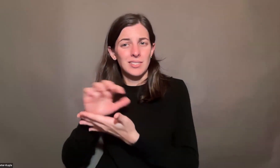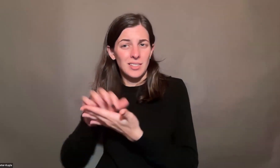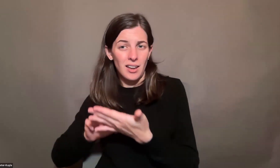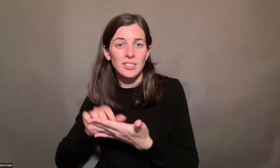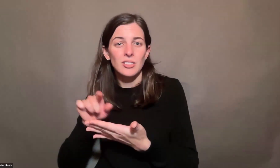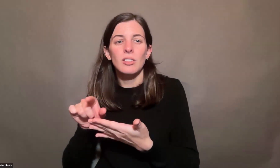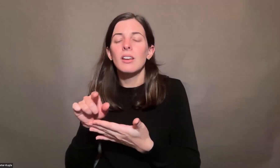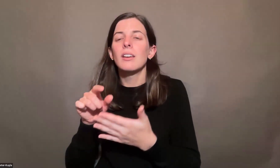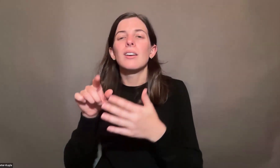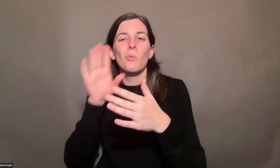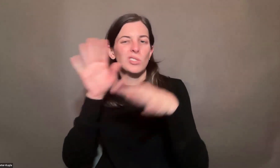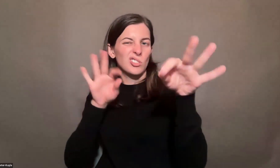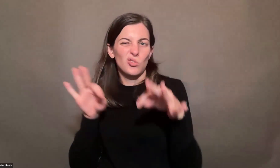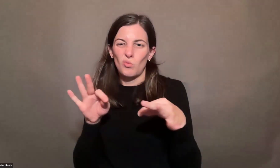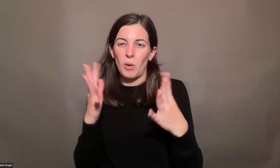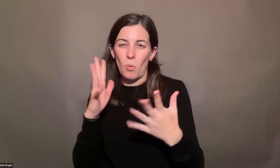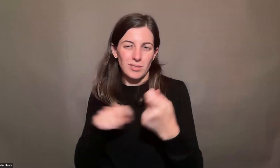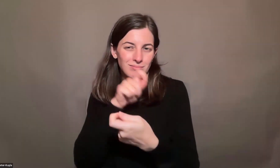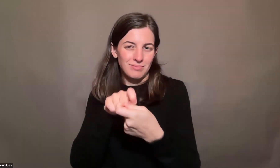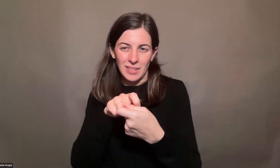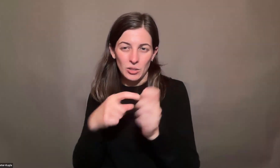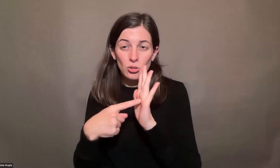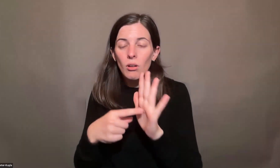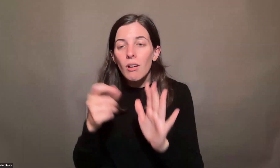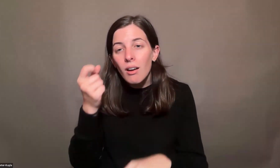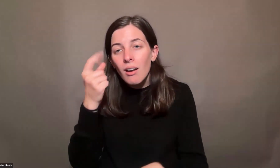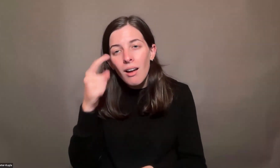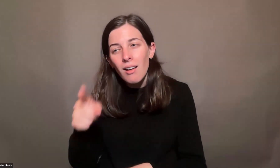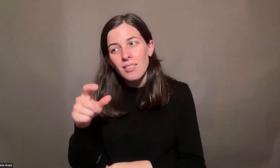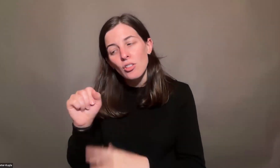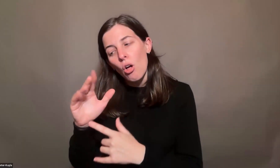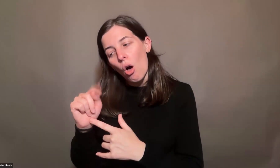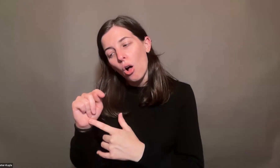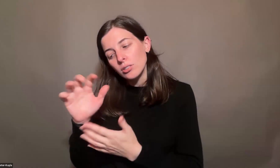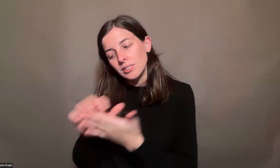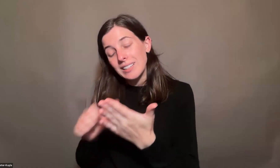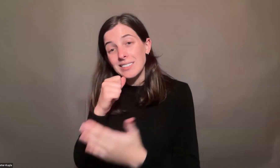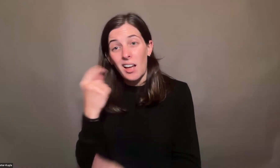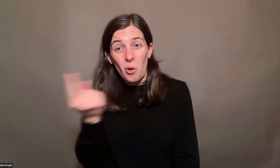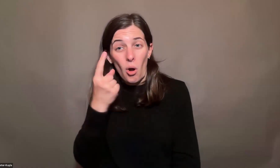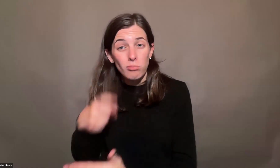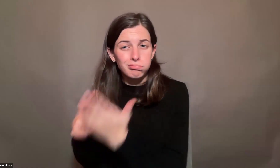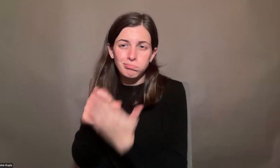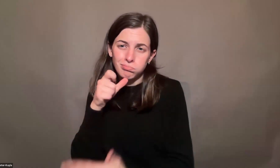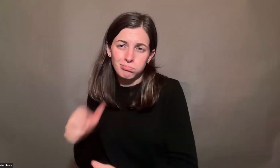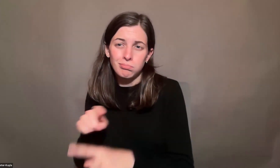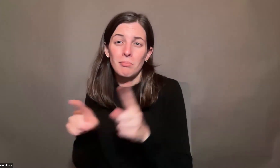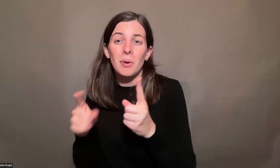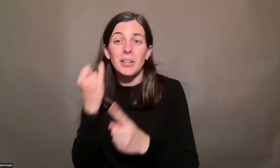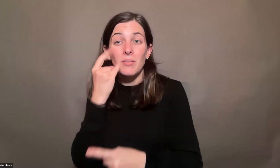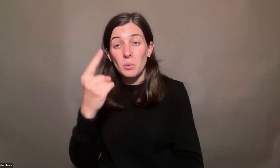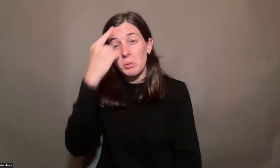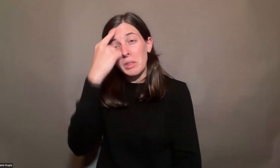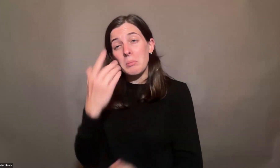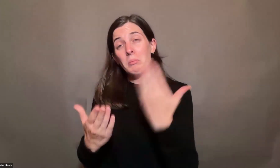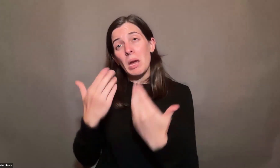always necessary, but it's a really nice add-on if your table is a little bit complex or you think a user might just benefit from a little bit of extra information about